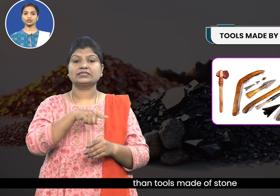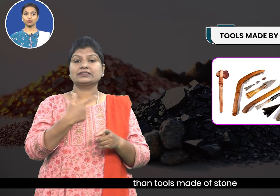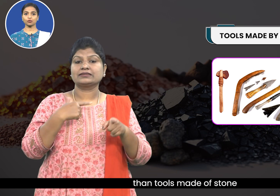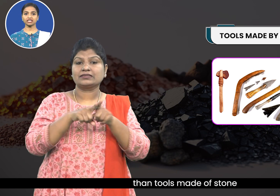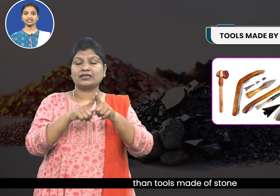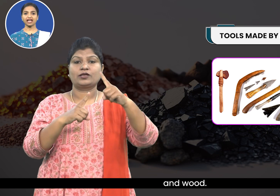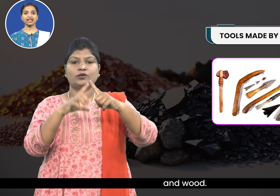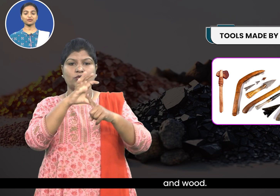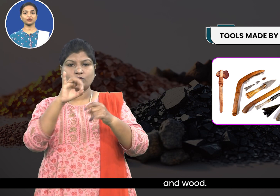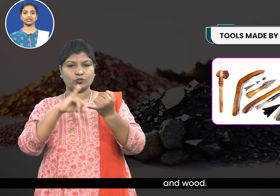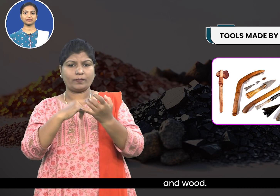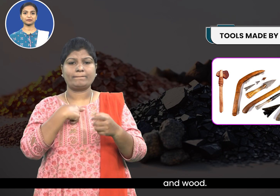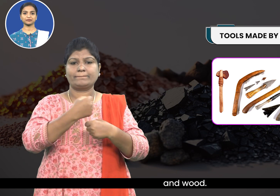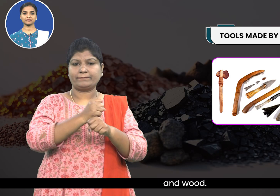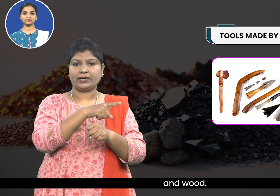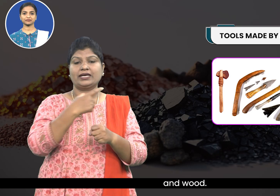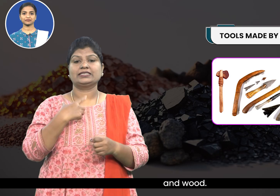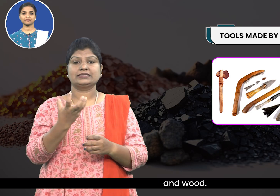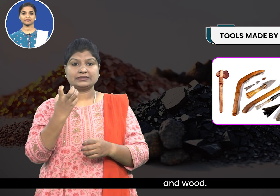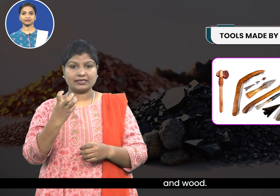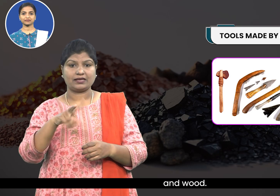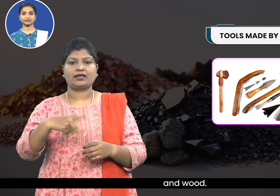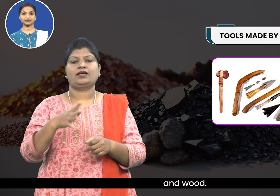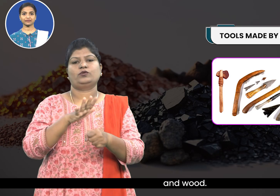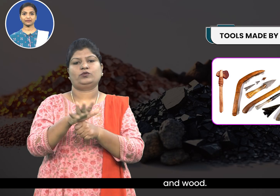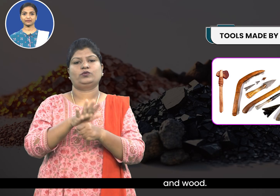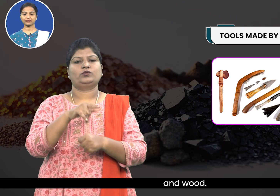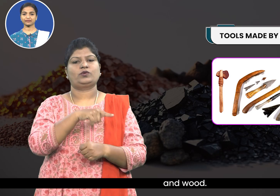of stone and wood.